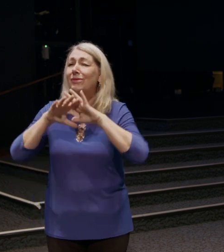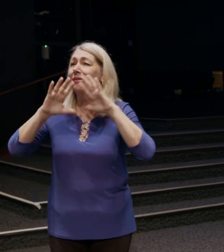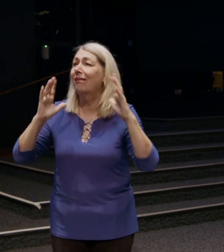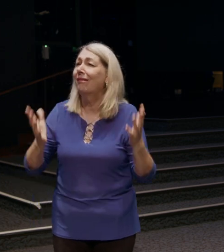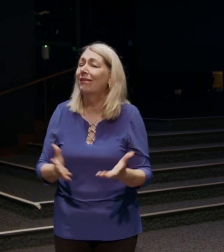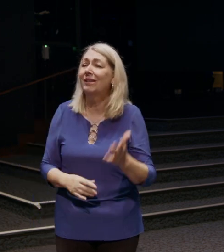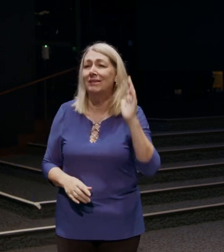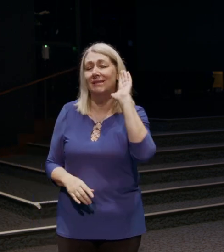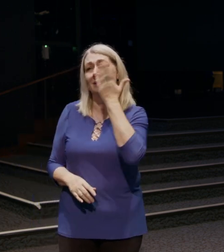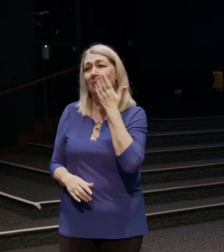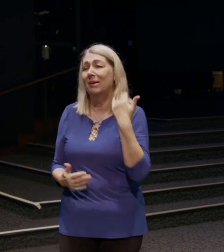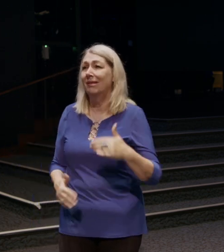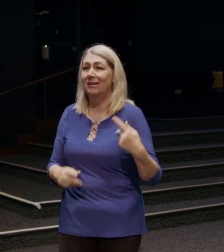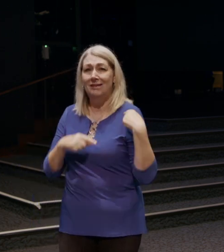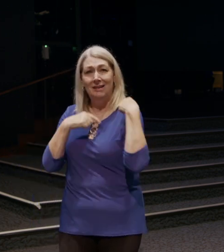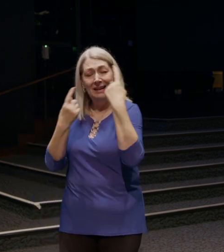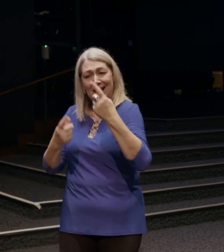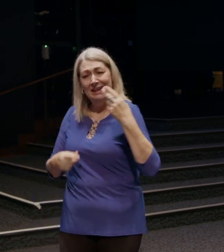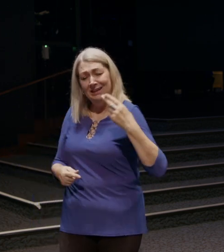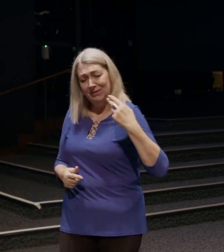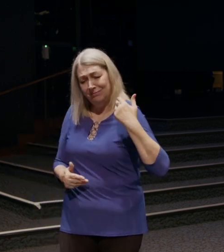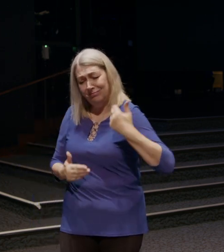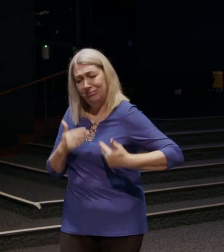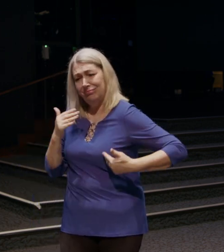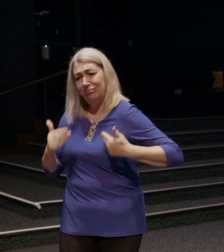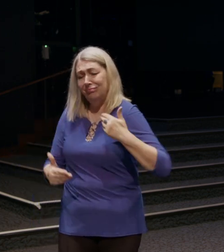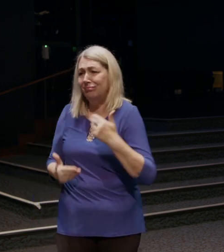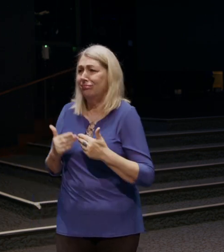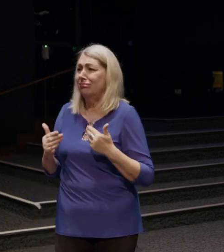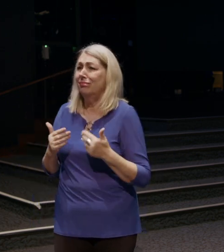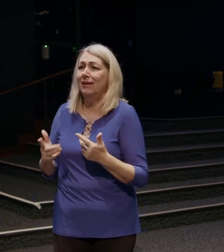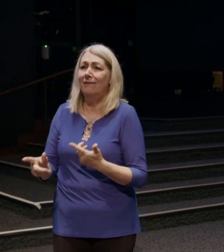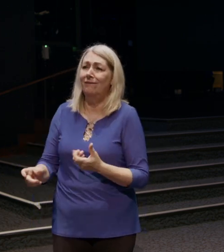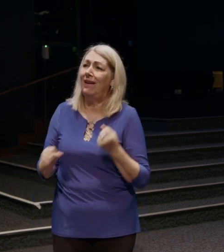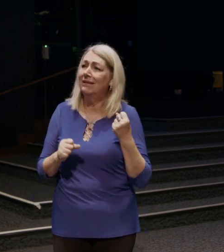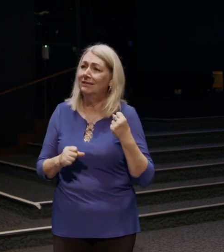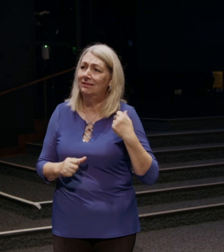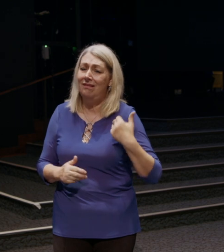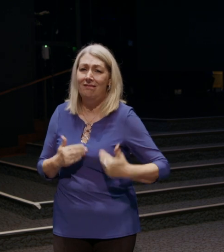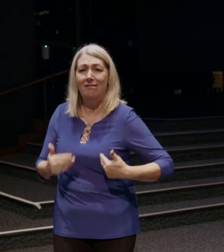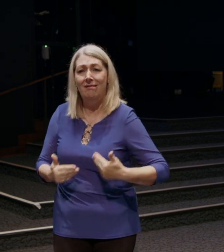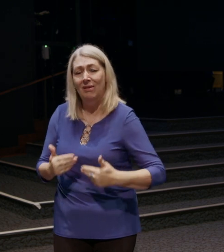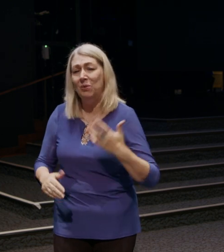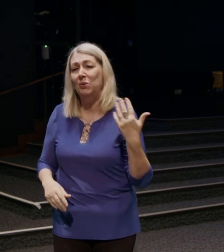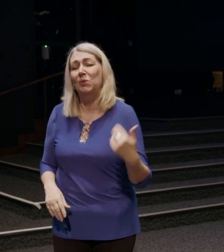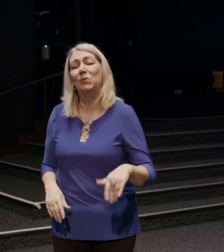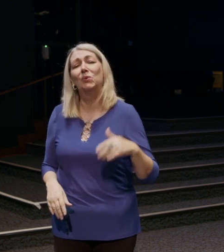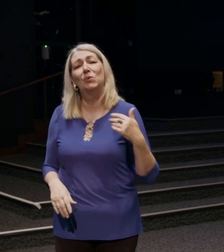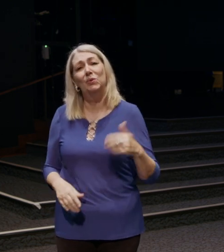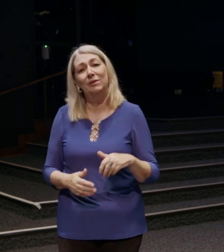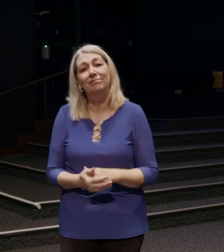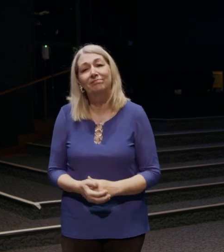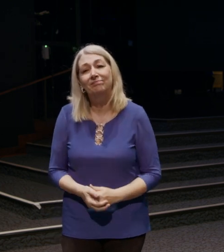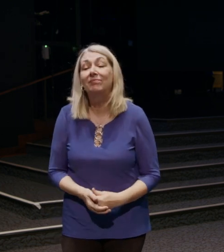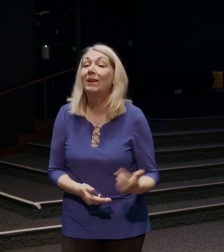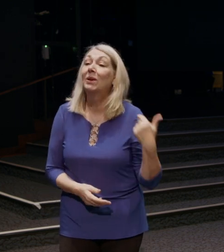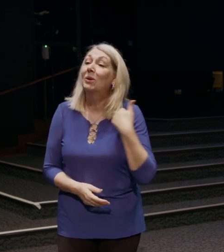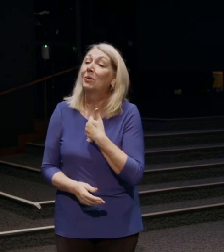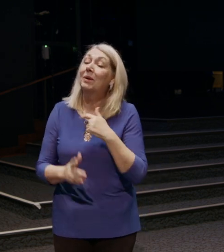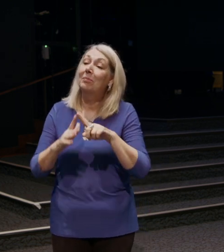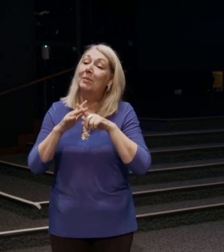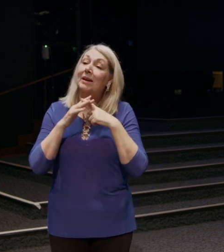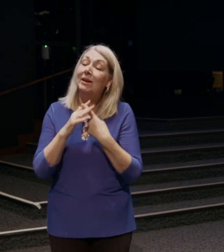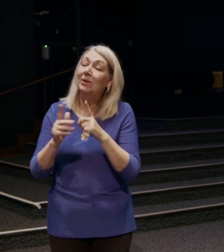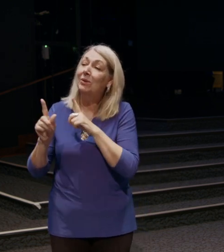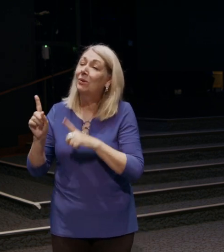seem like history is moving at a fast clip. We begin, Lord, asking that you